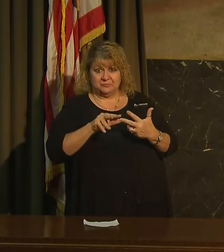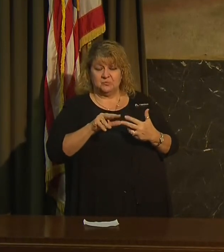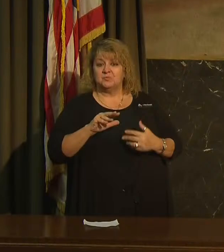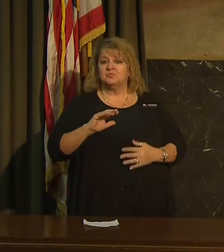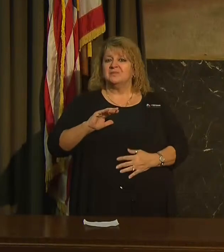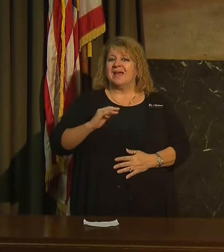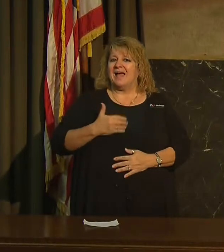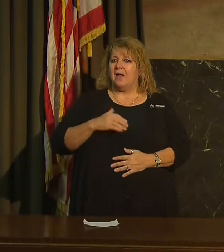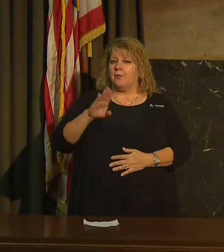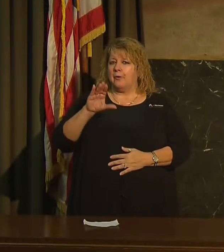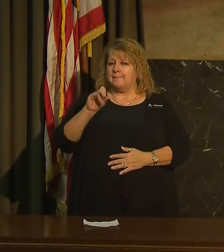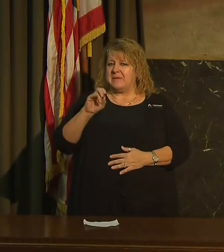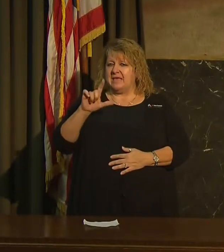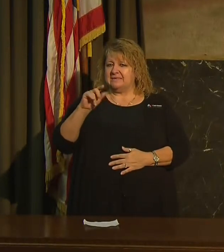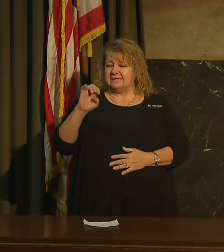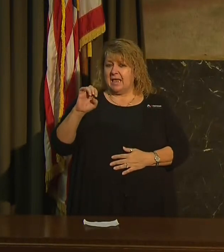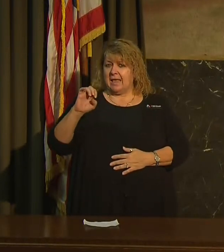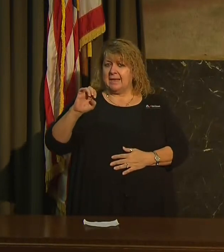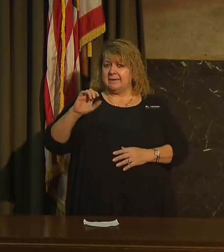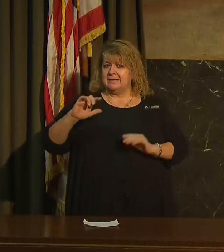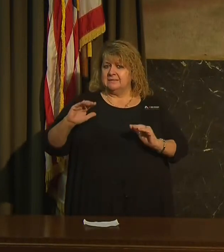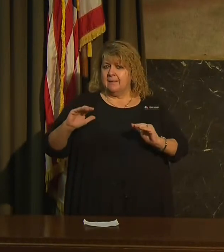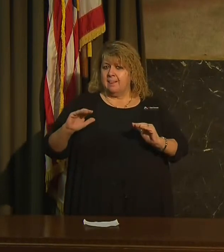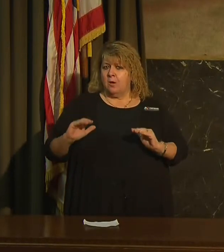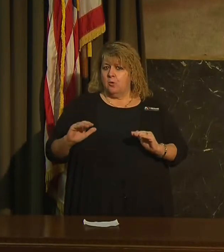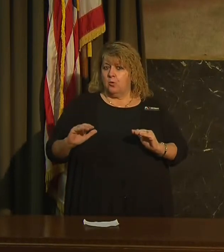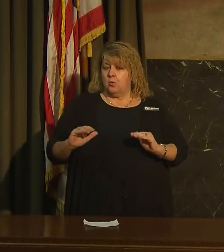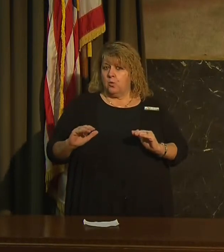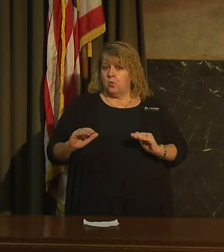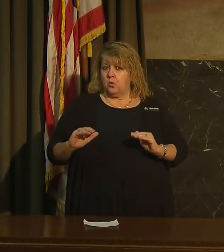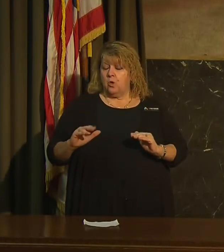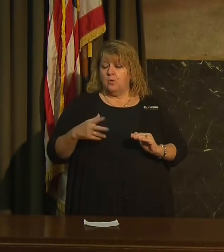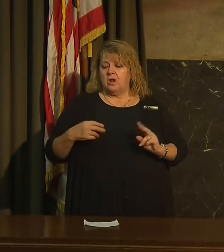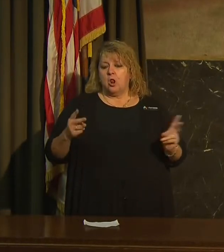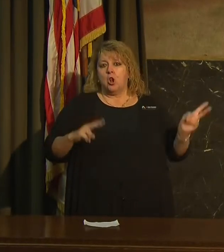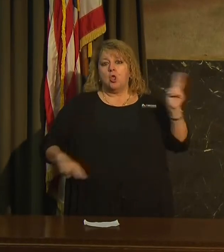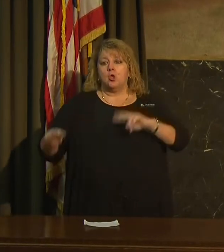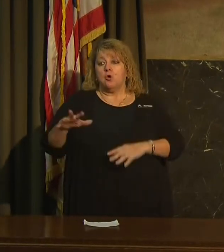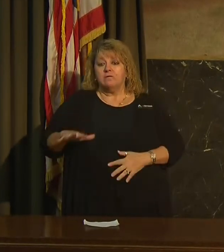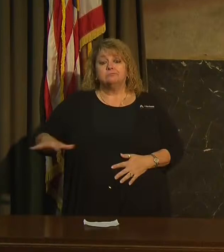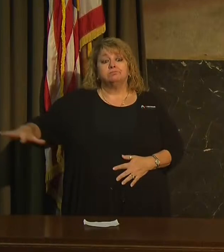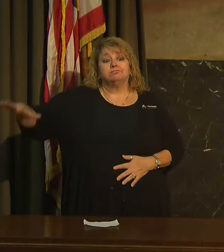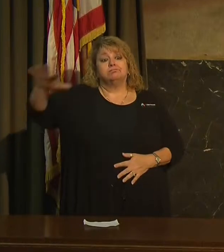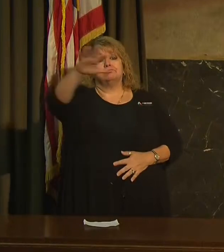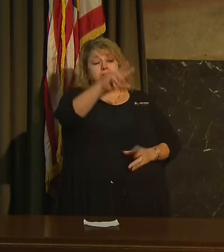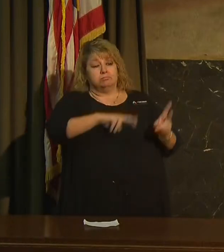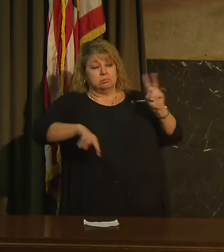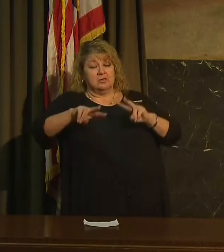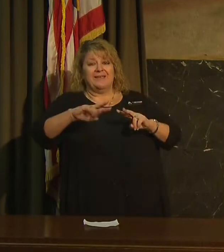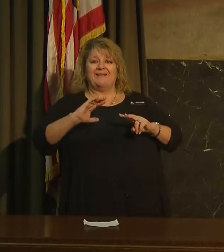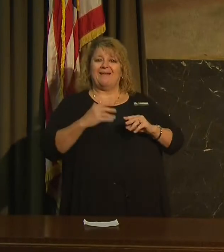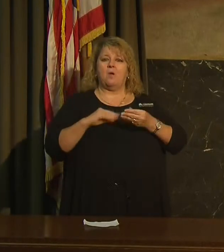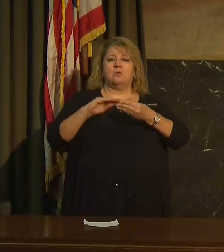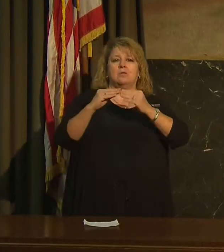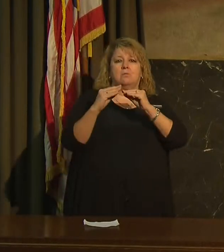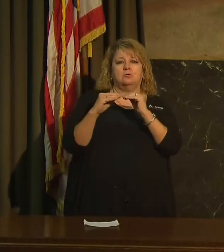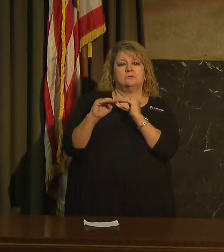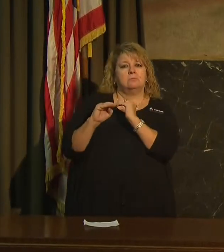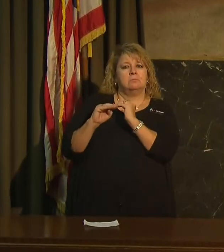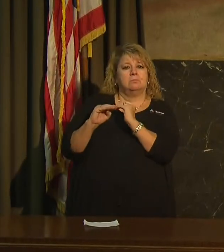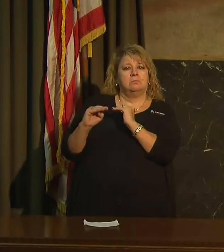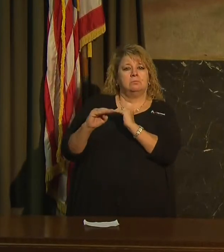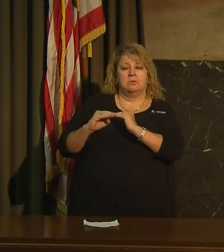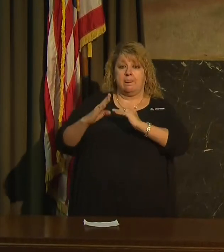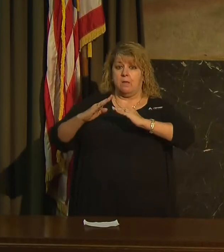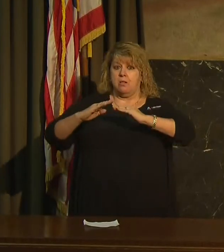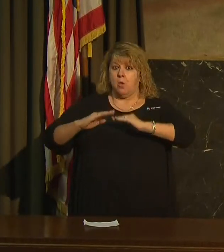low, and in the grand scheme of things, relatively flat, as you'll see shortly.